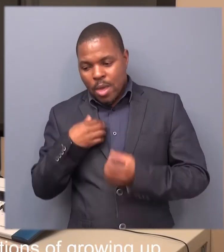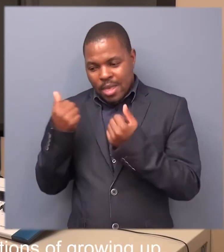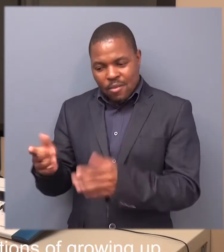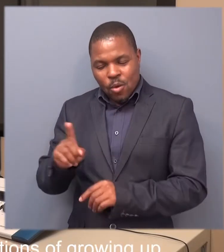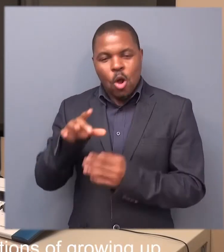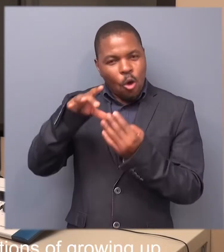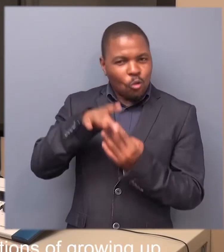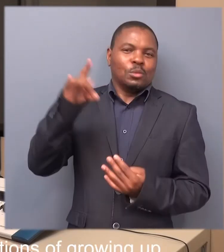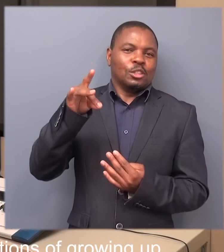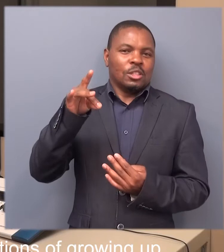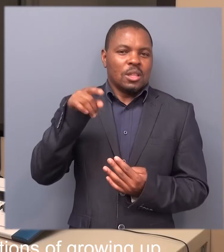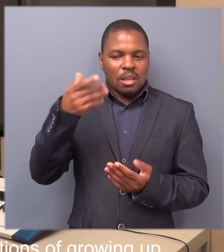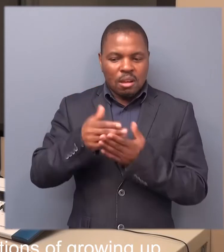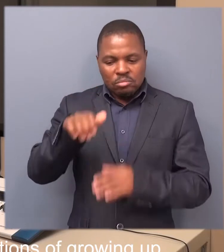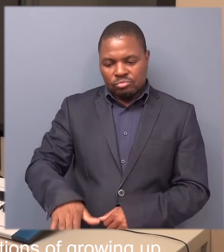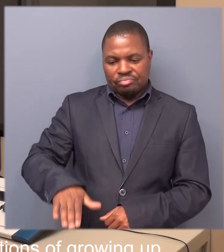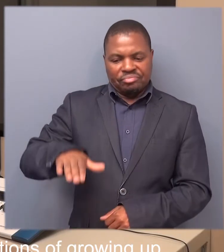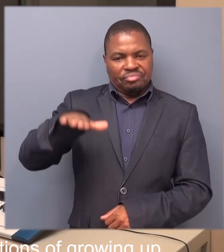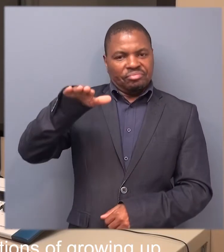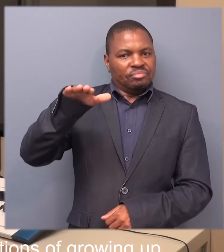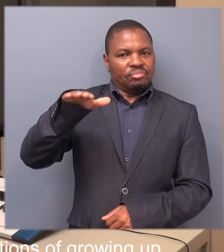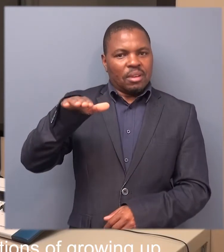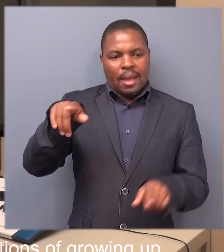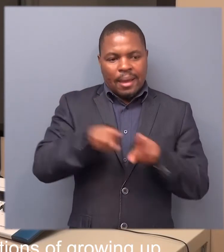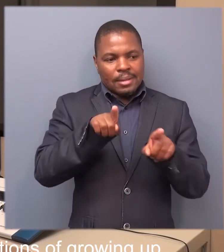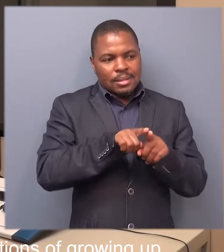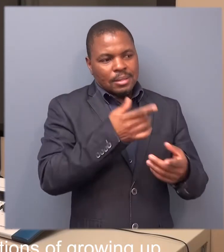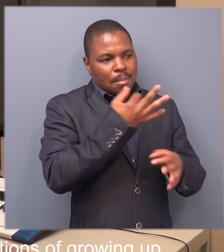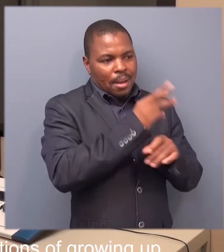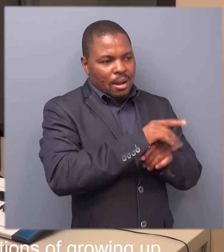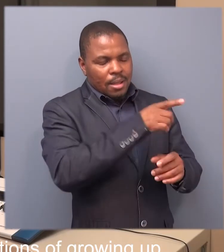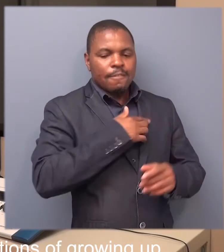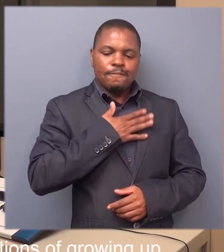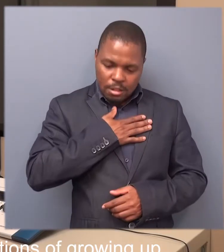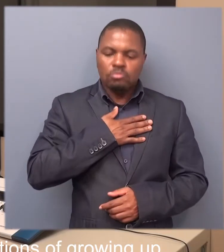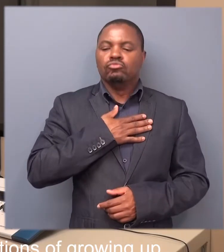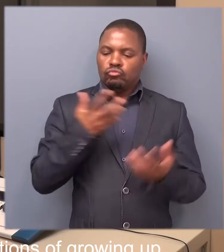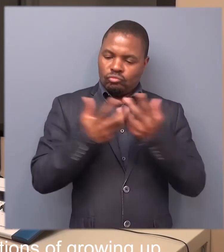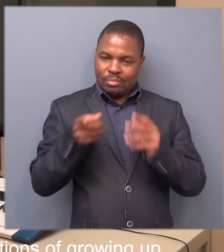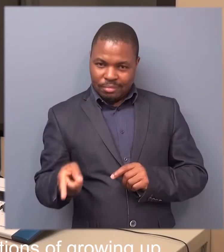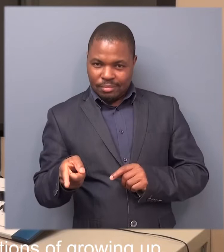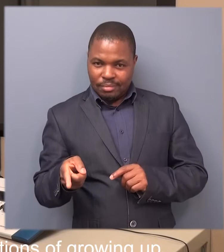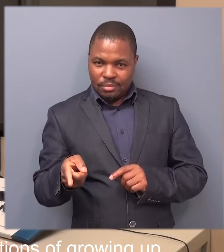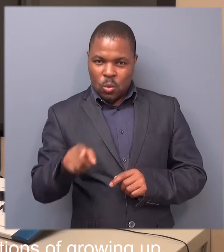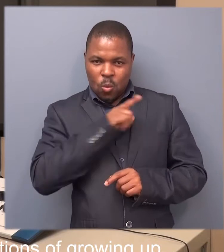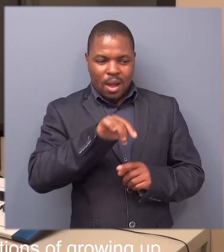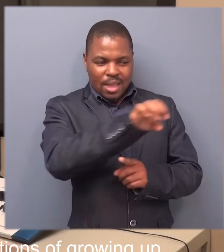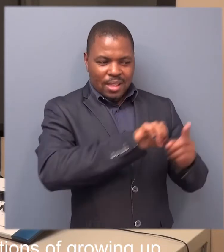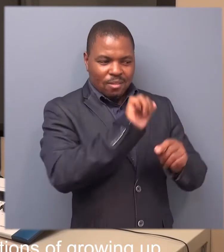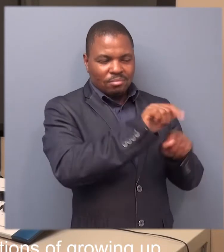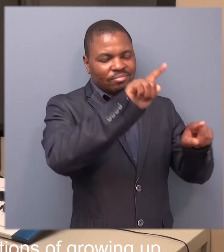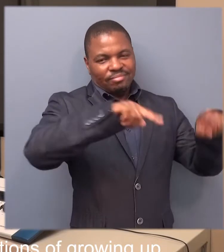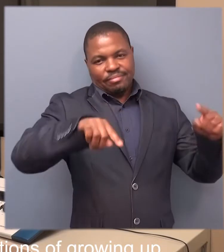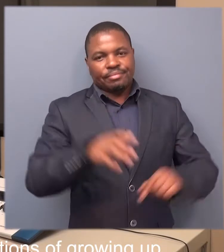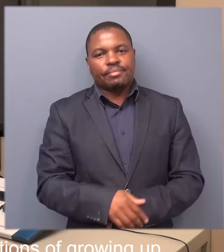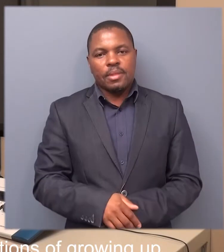giving that child the options of growing up as best suits the family and the